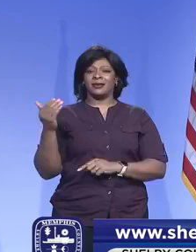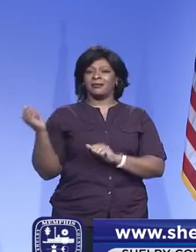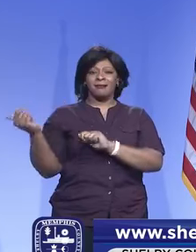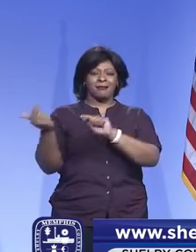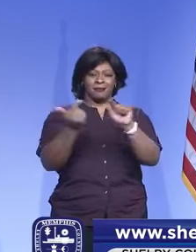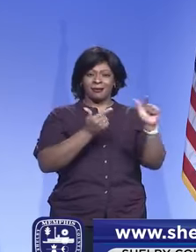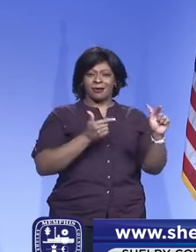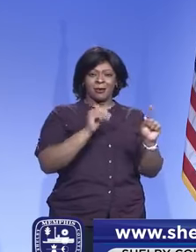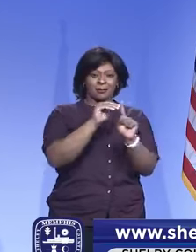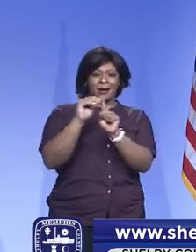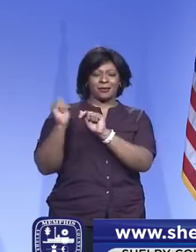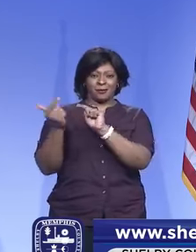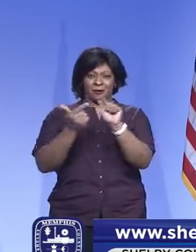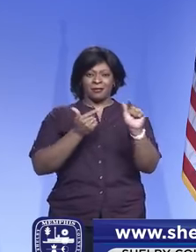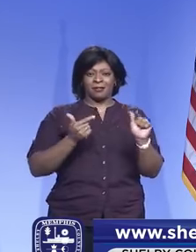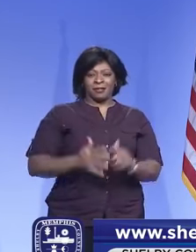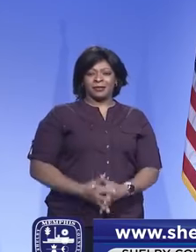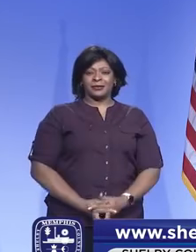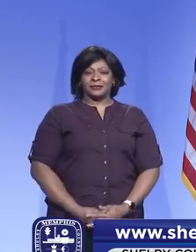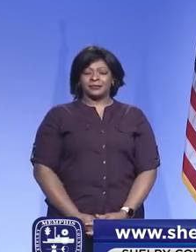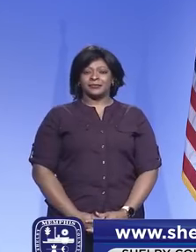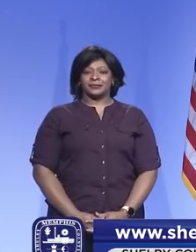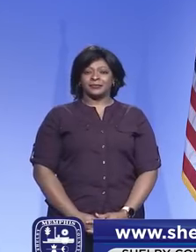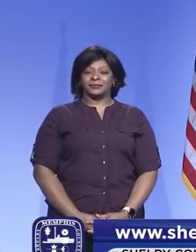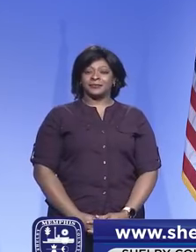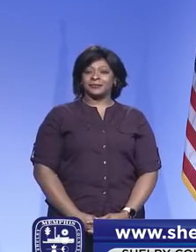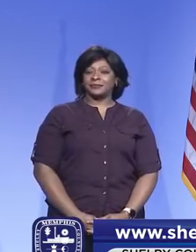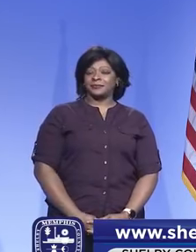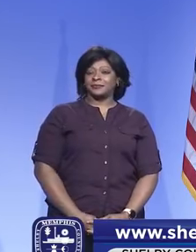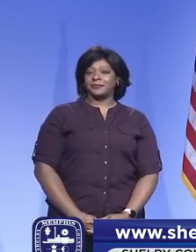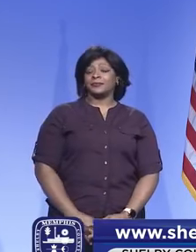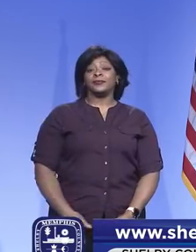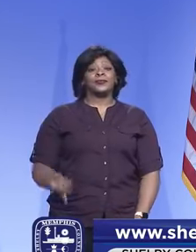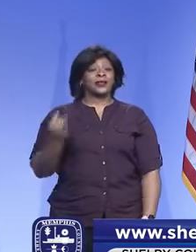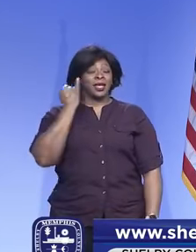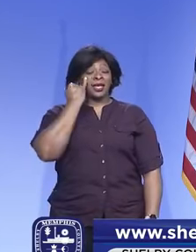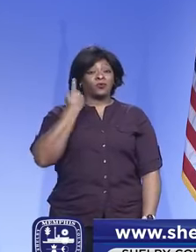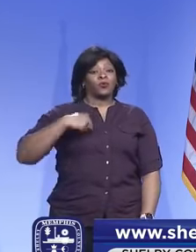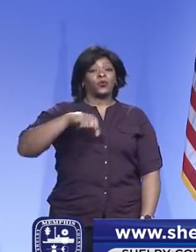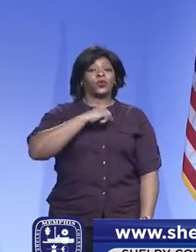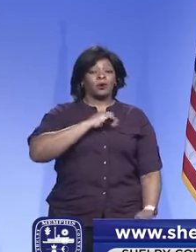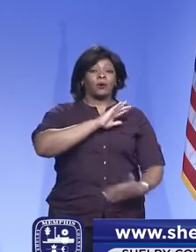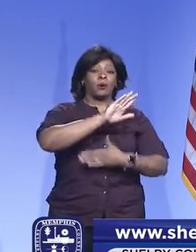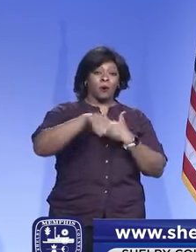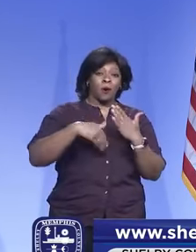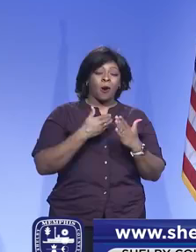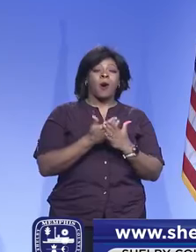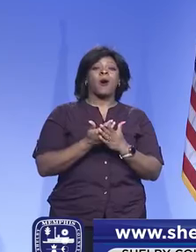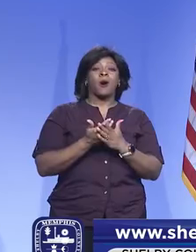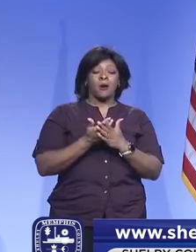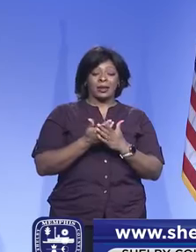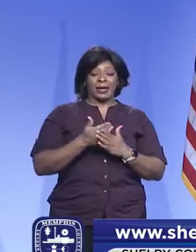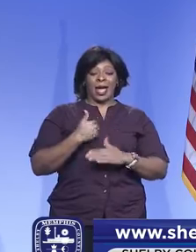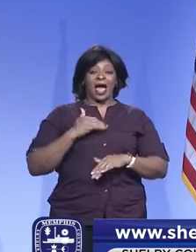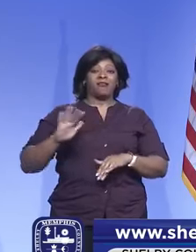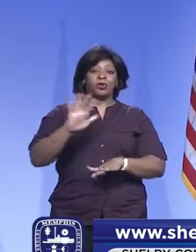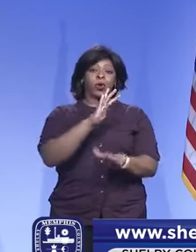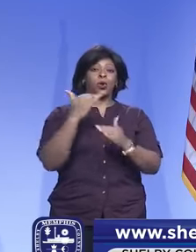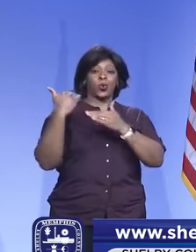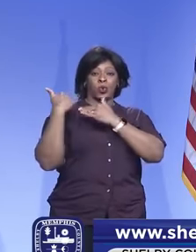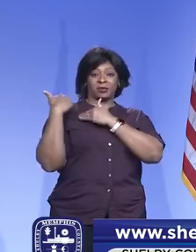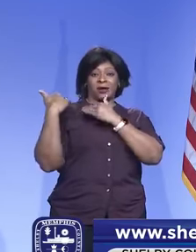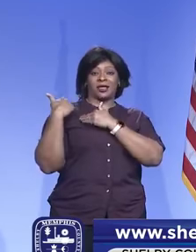of us, and that is that we all have a role to play